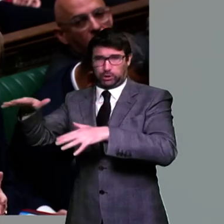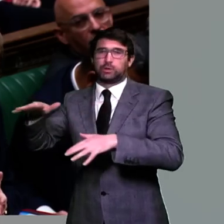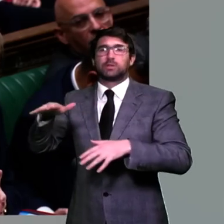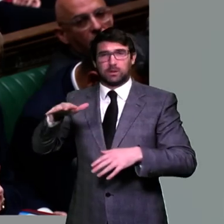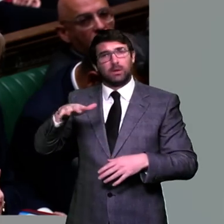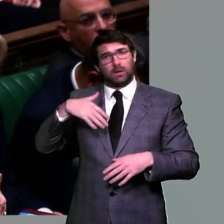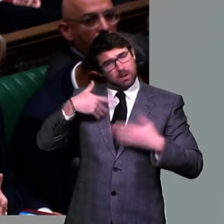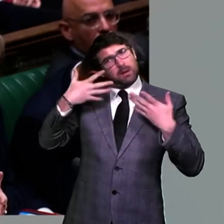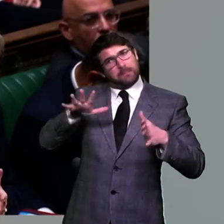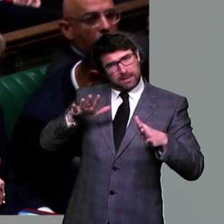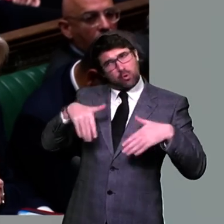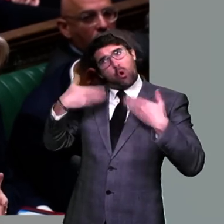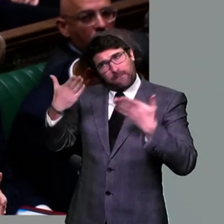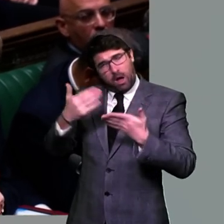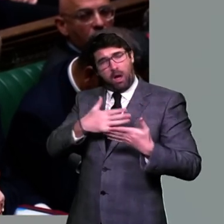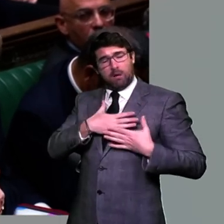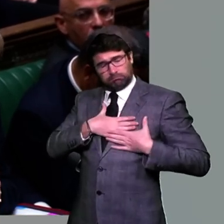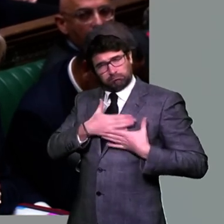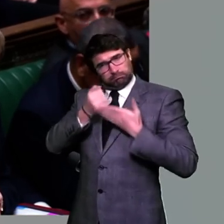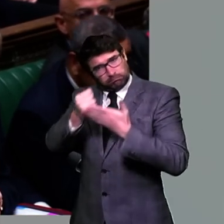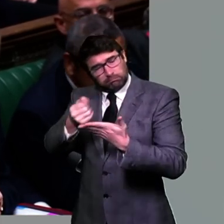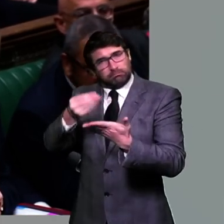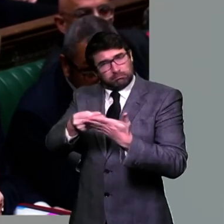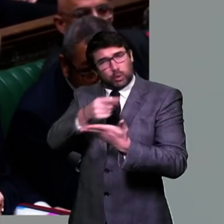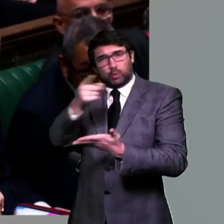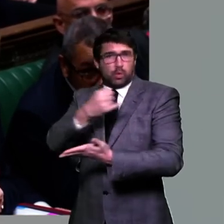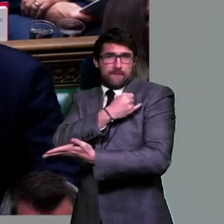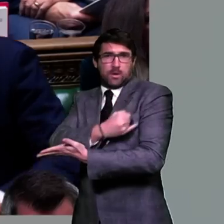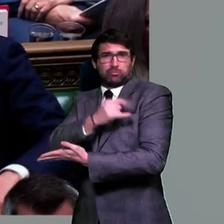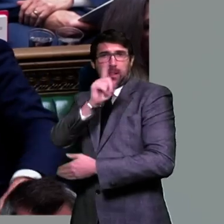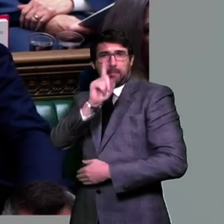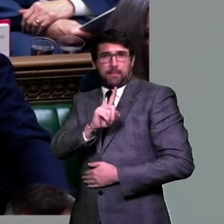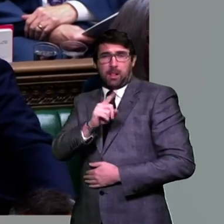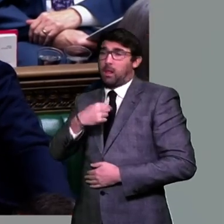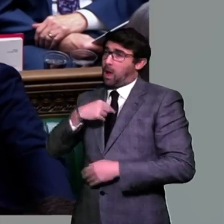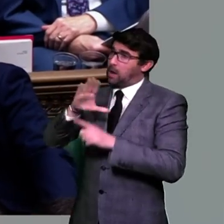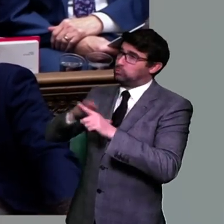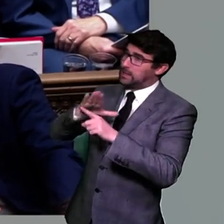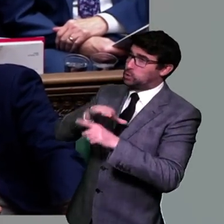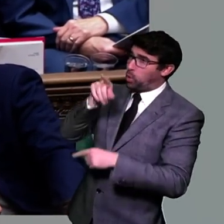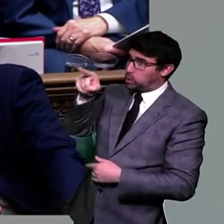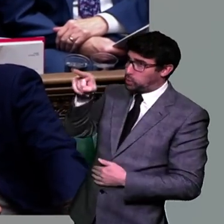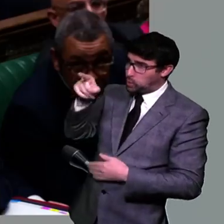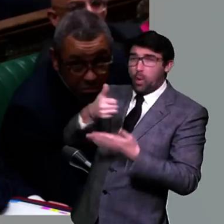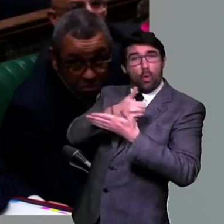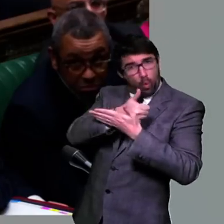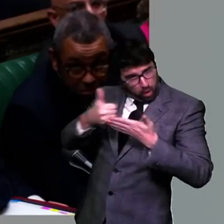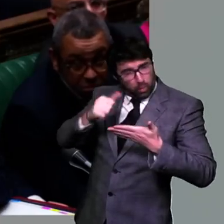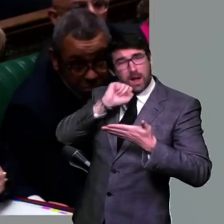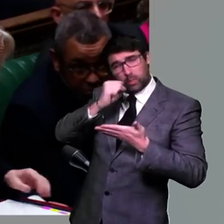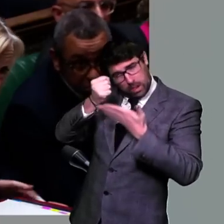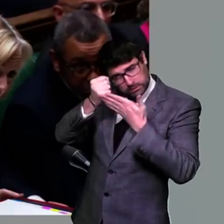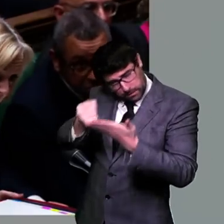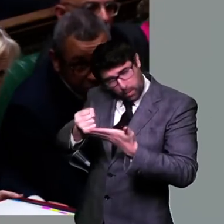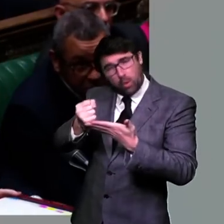the most vulnerable. And I can assure the right honourable gentleman we will always support the most vulnerable. They will